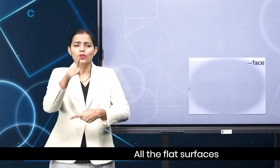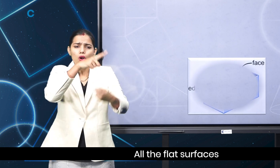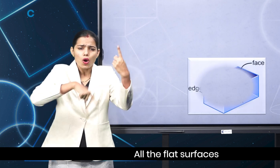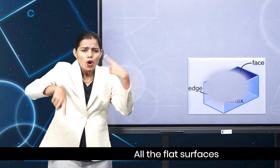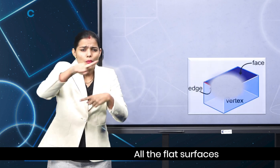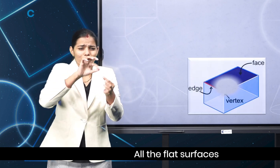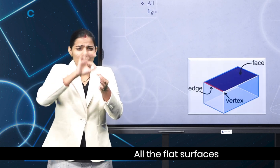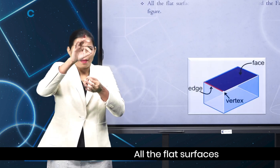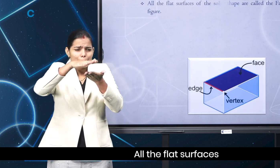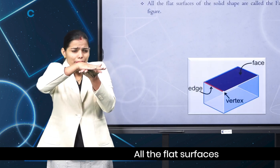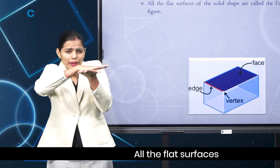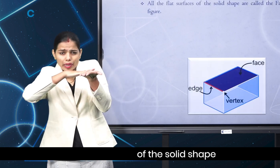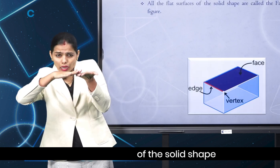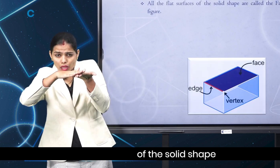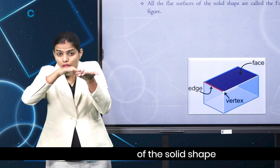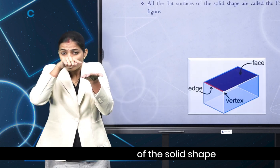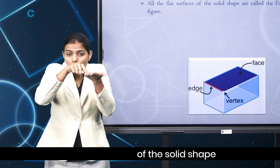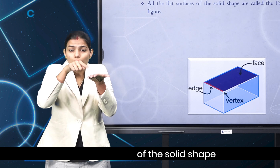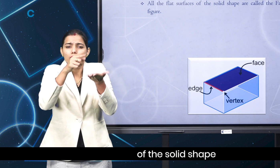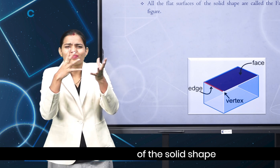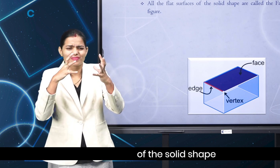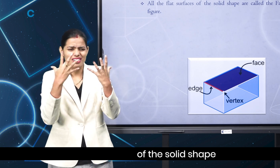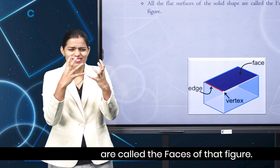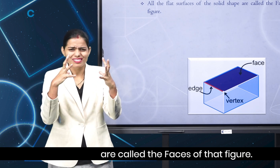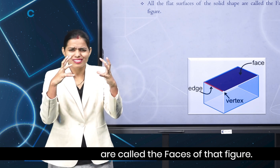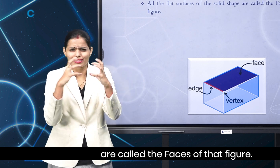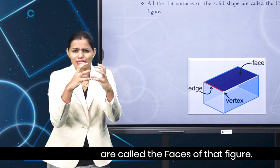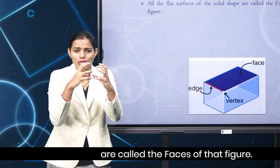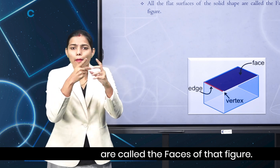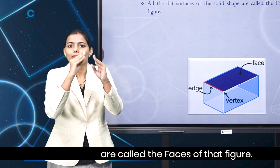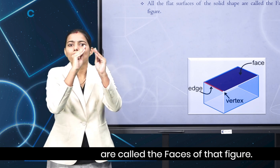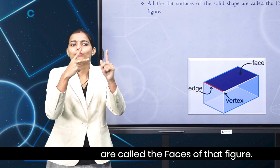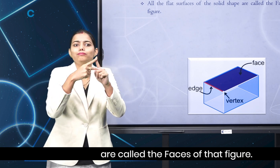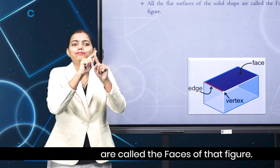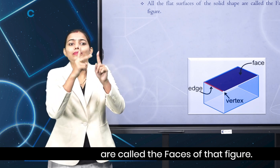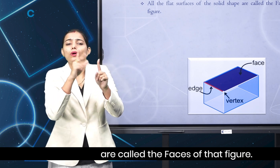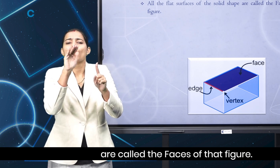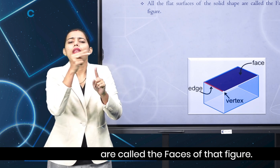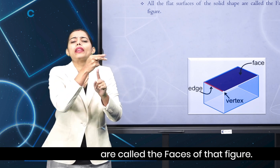All the flat surfaces of the solid shape are called the faces of that figure.